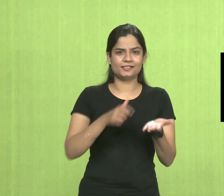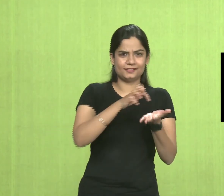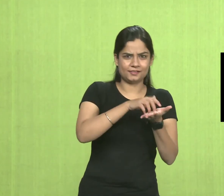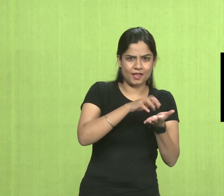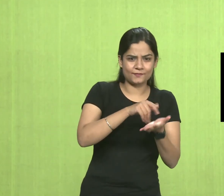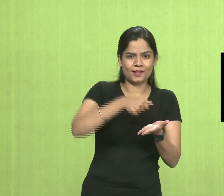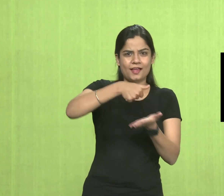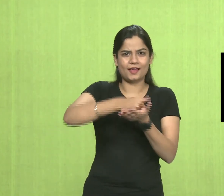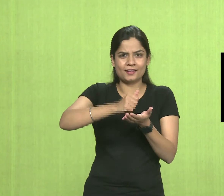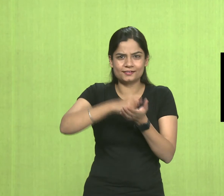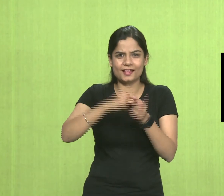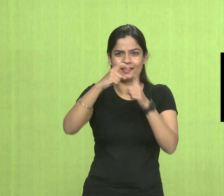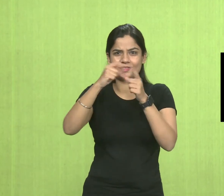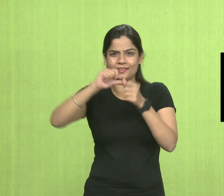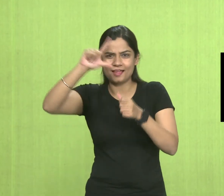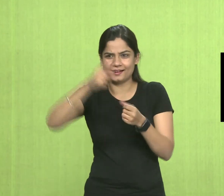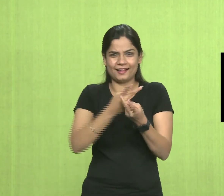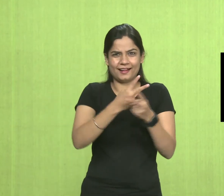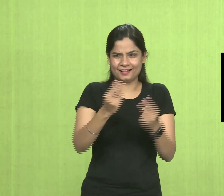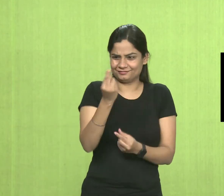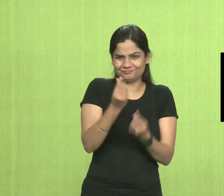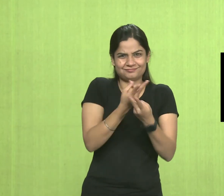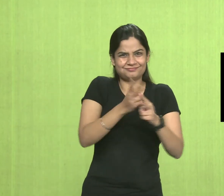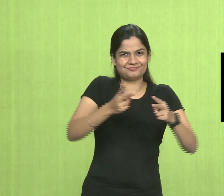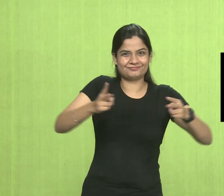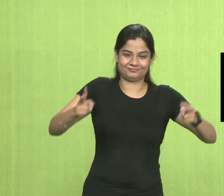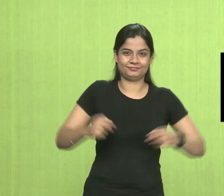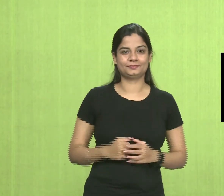For cereals, pulses like rice, dal, etc.,